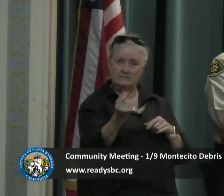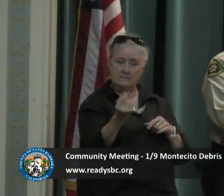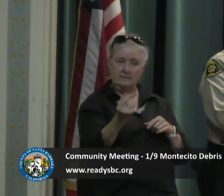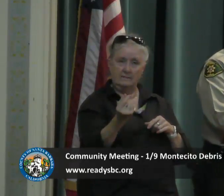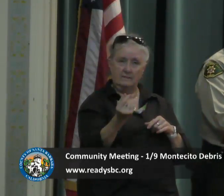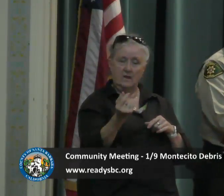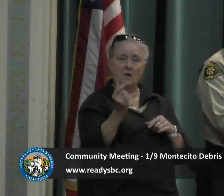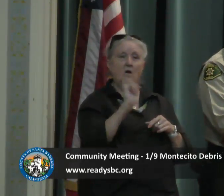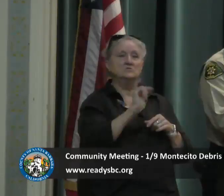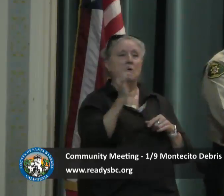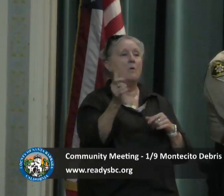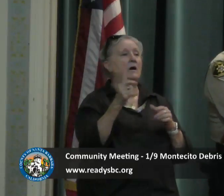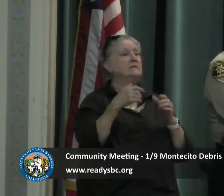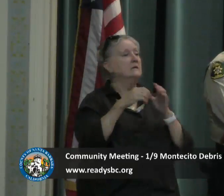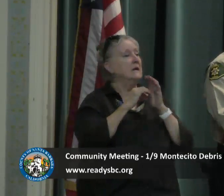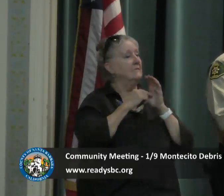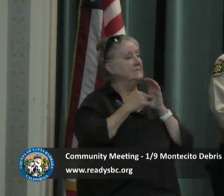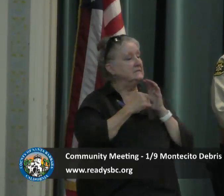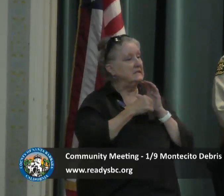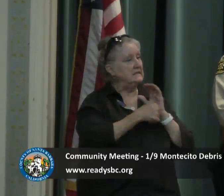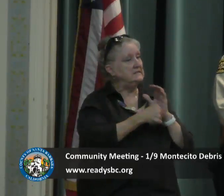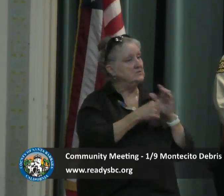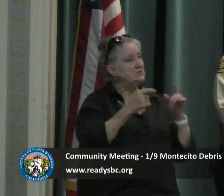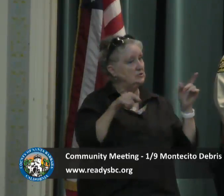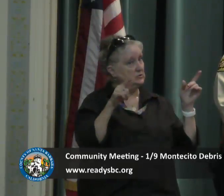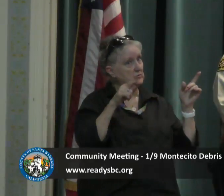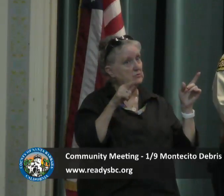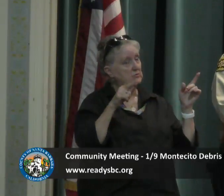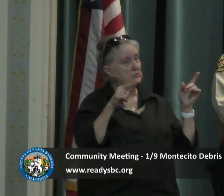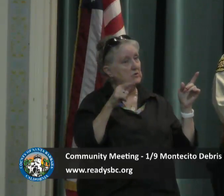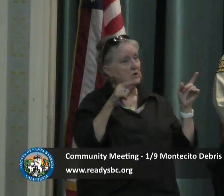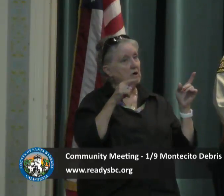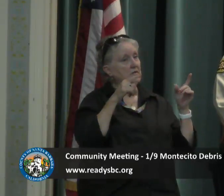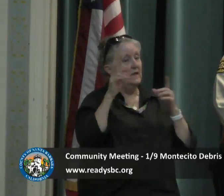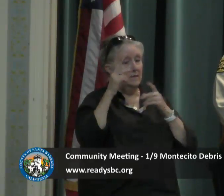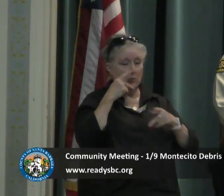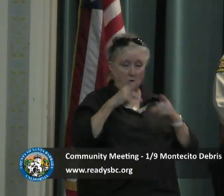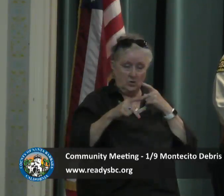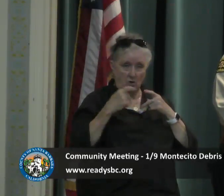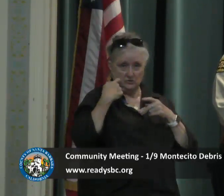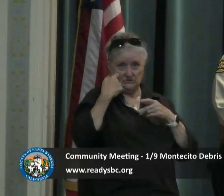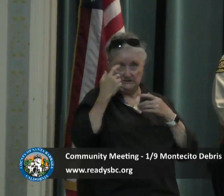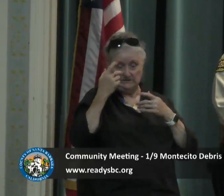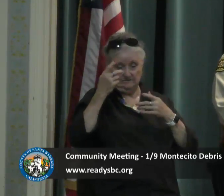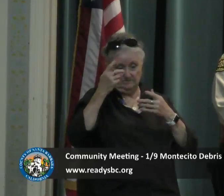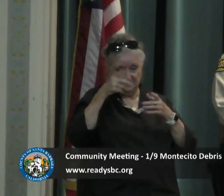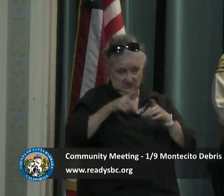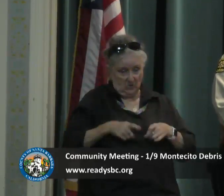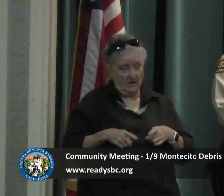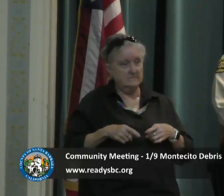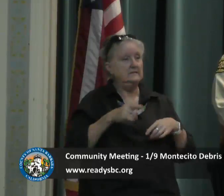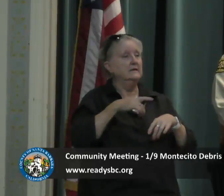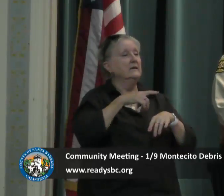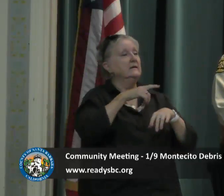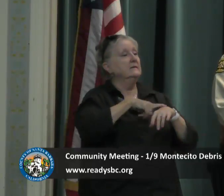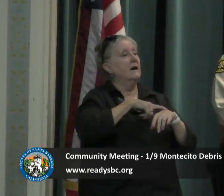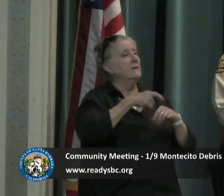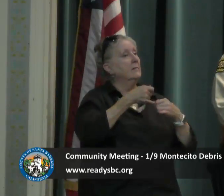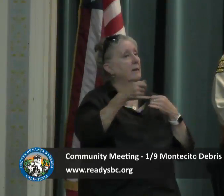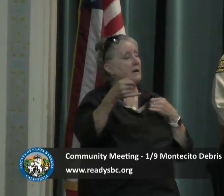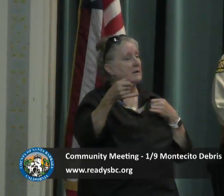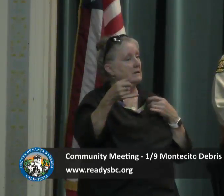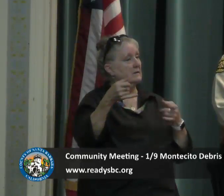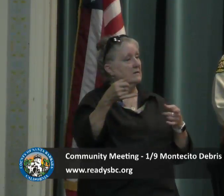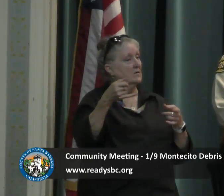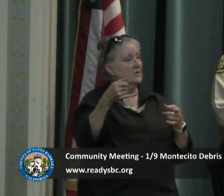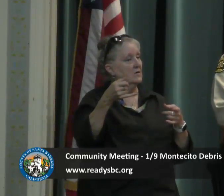I also want to emphasize to you that the protocol that we've just described, timeline that developed, has been what